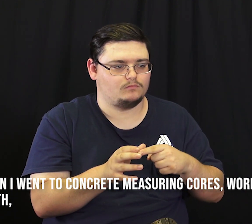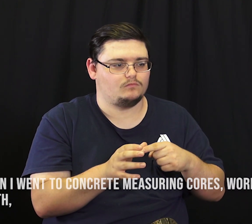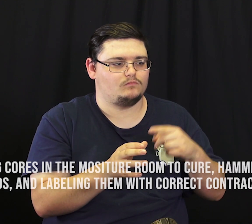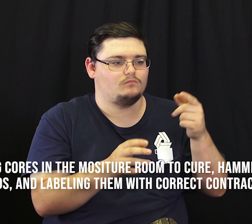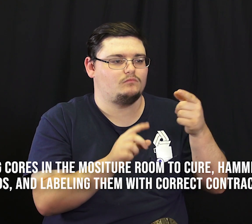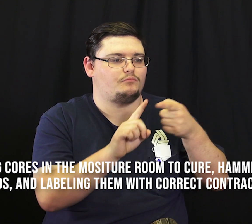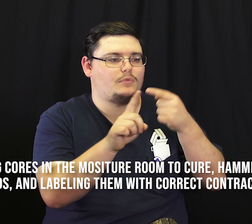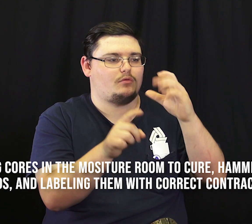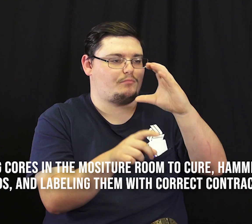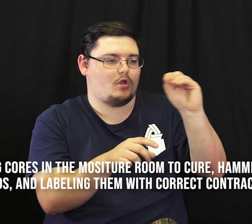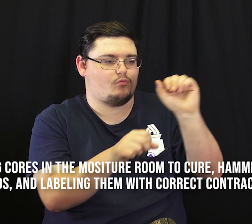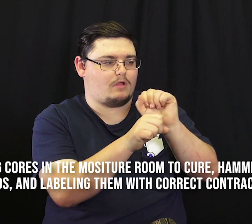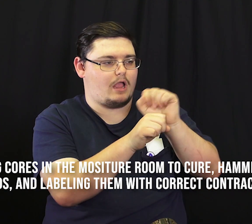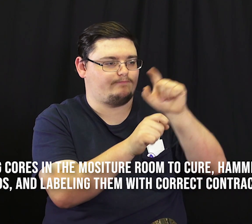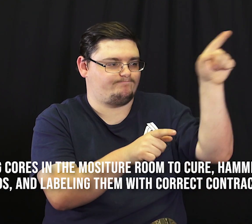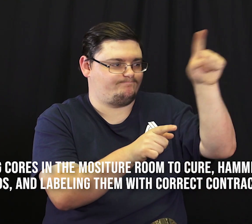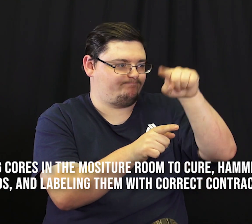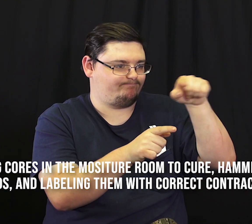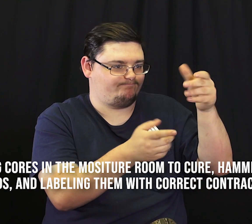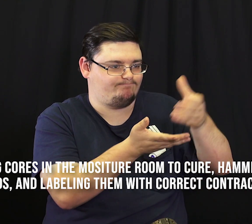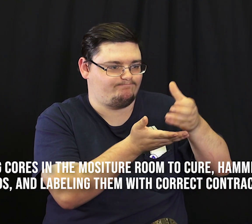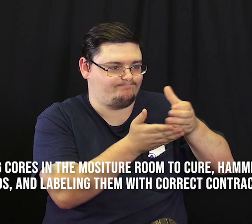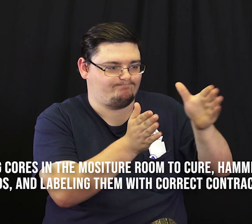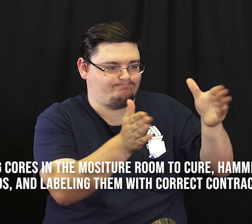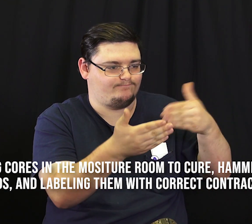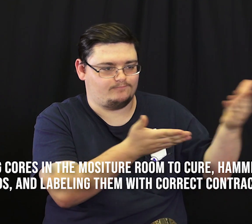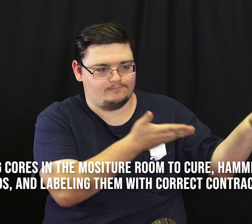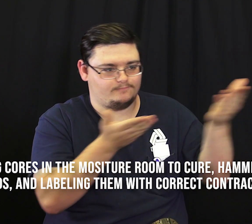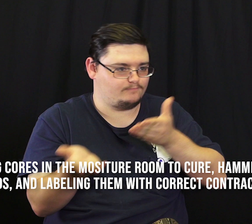putting them in the moisture room, making sure they cure properly,